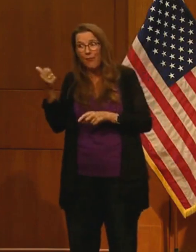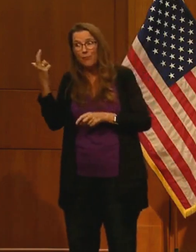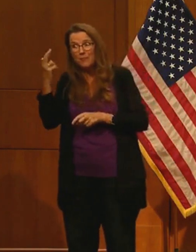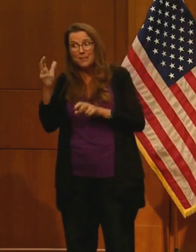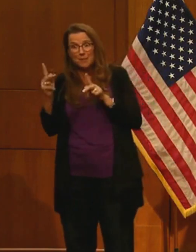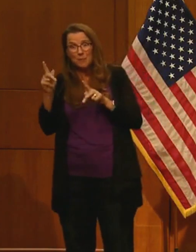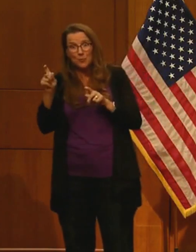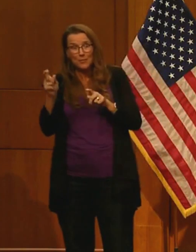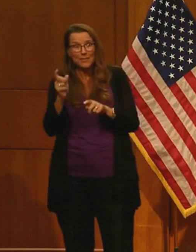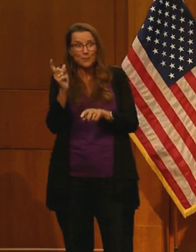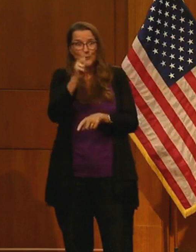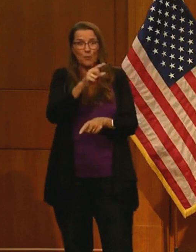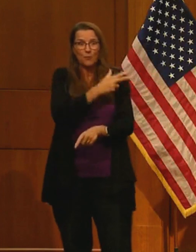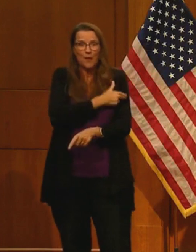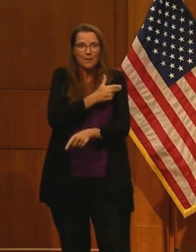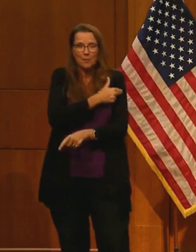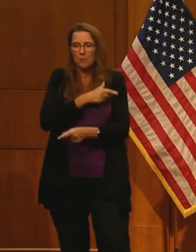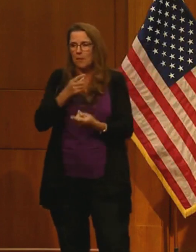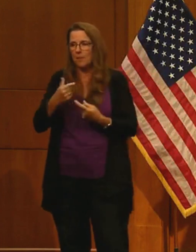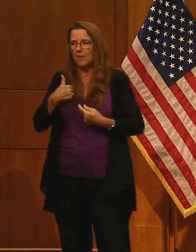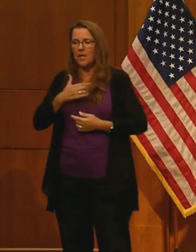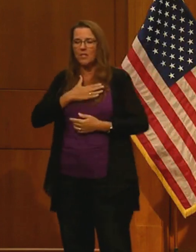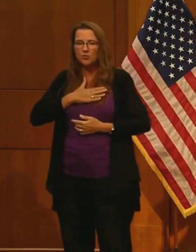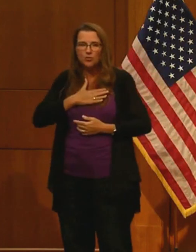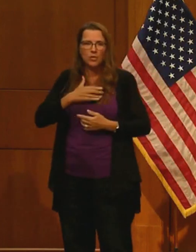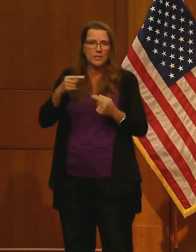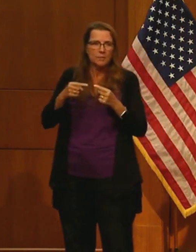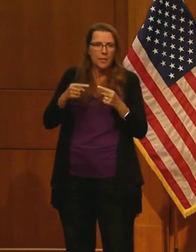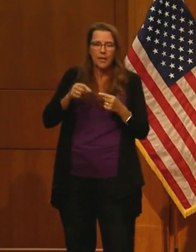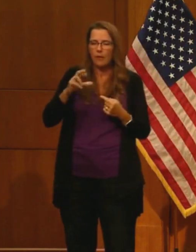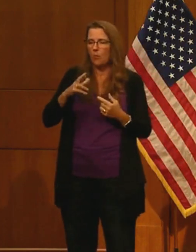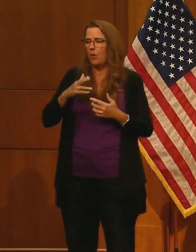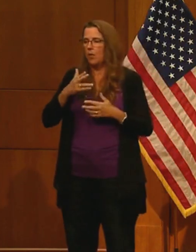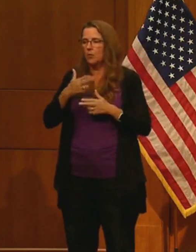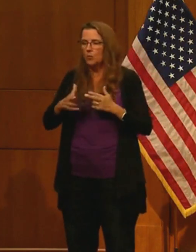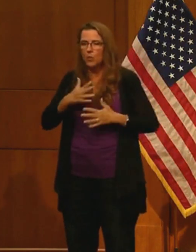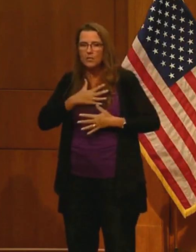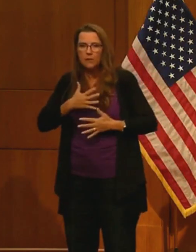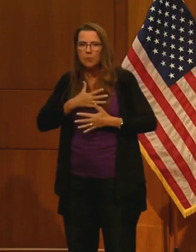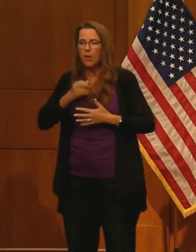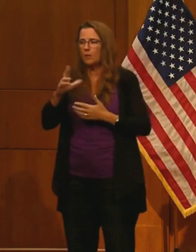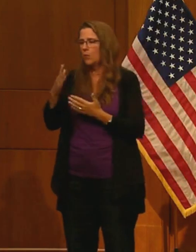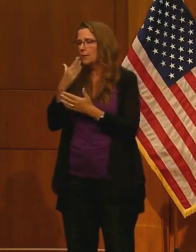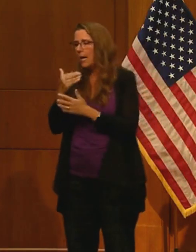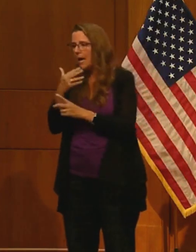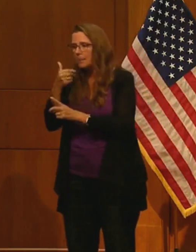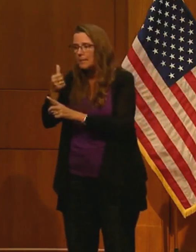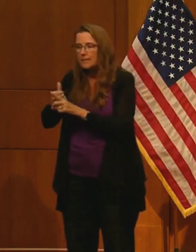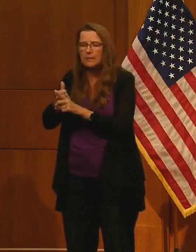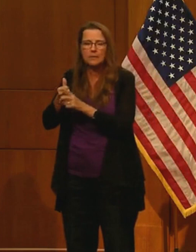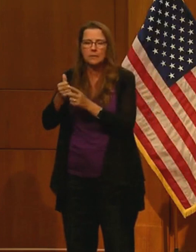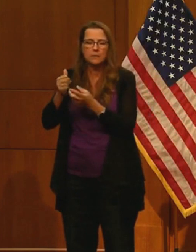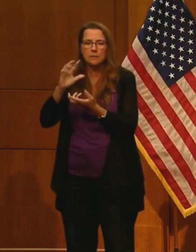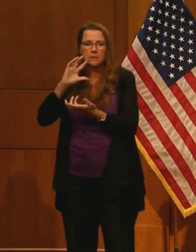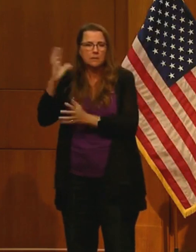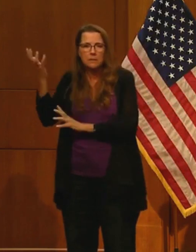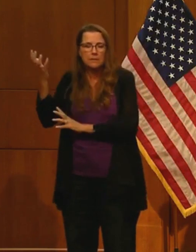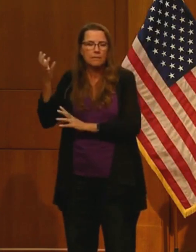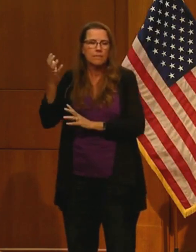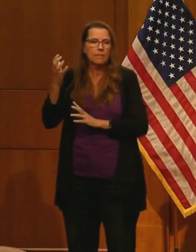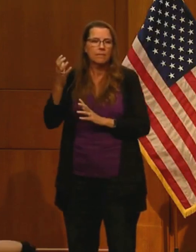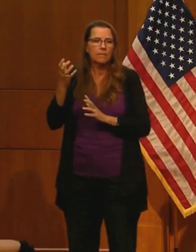to the hospital. They may have had chest pain or you know, shortness of breath, or their diabetes may be, you know, out of